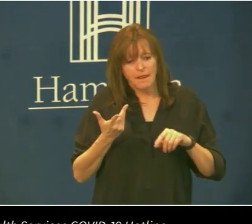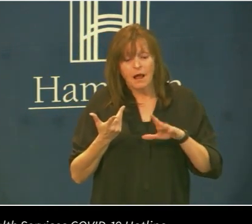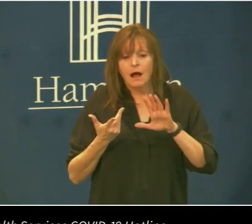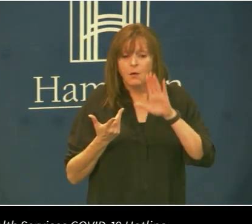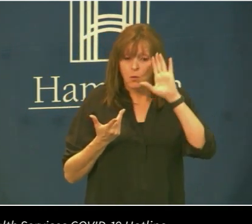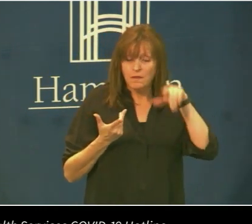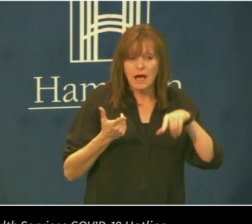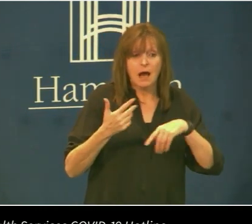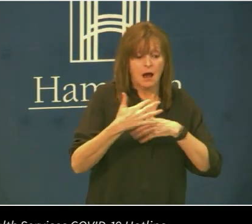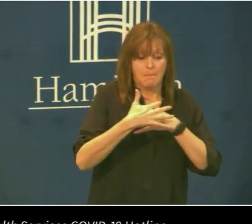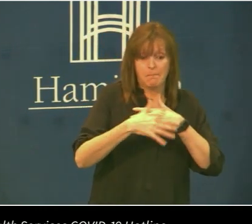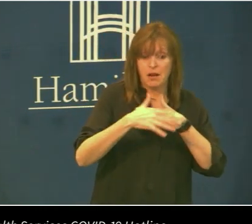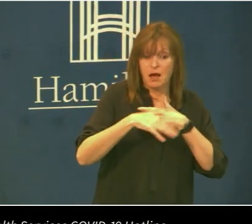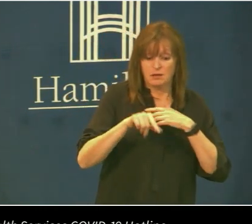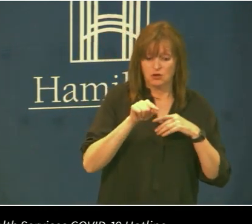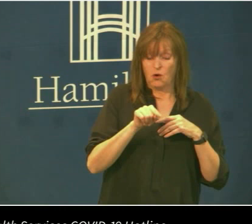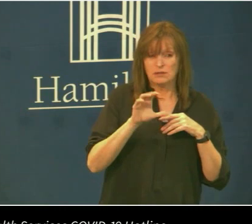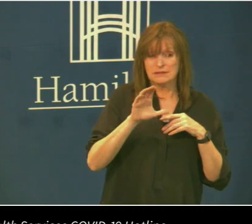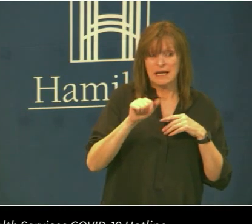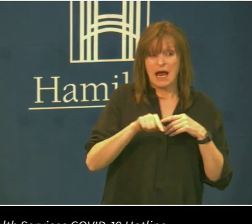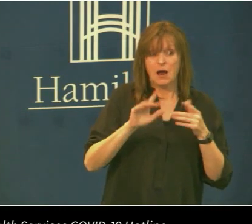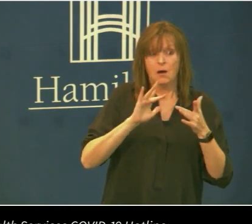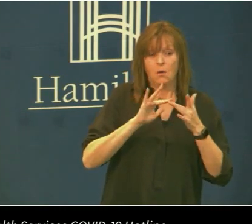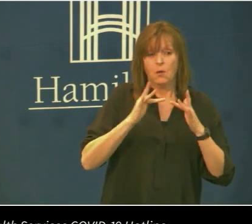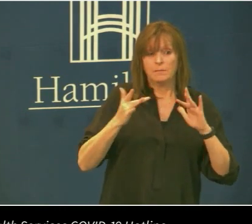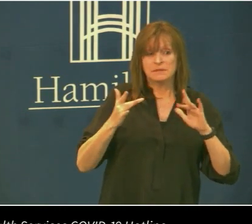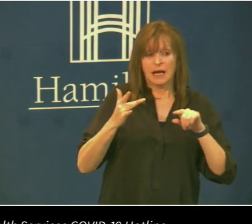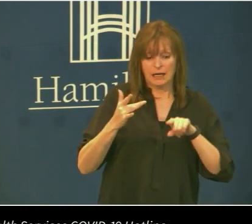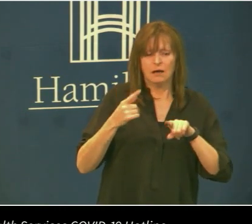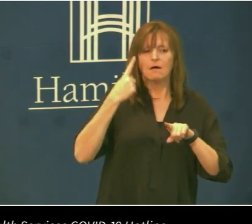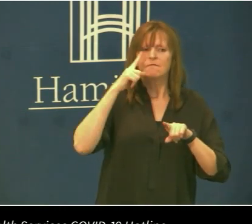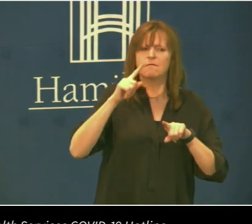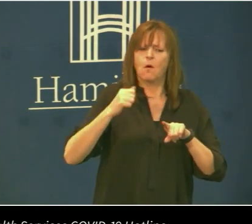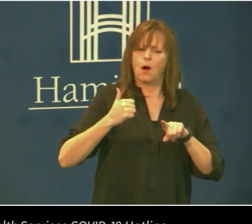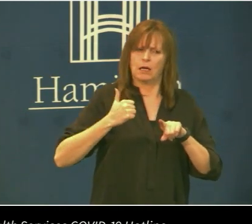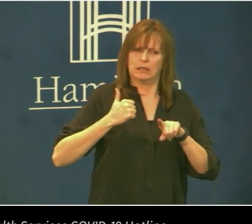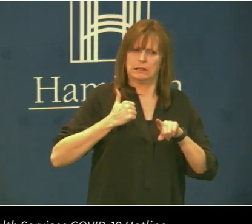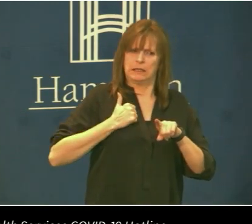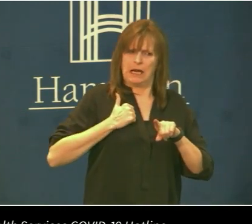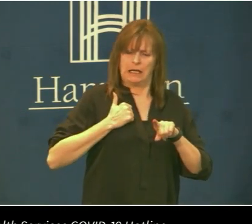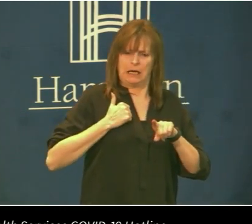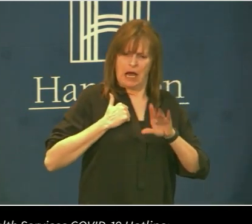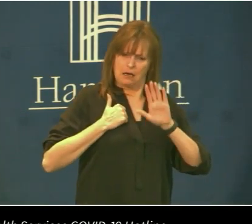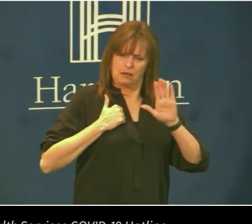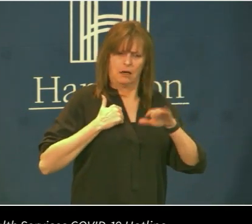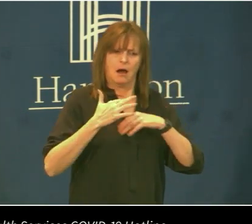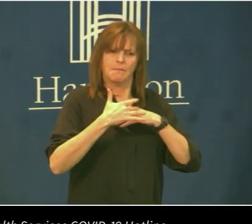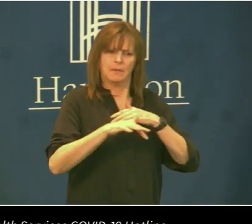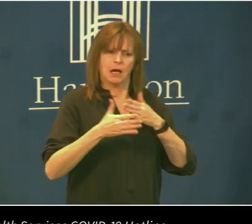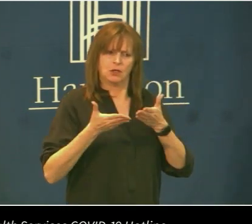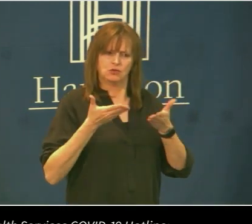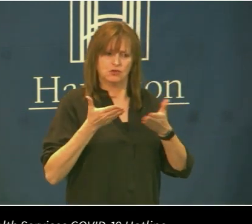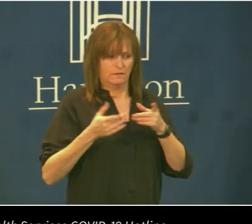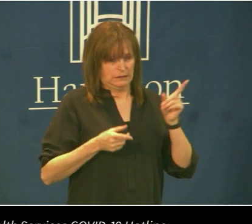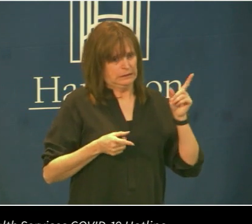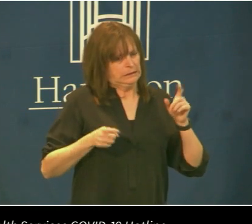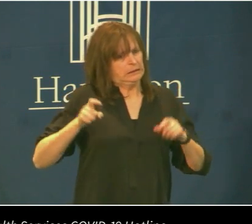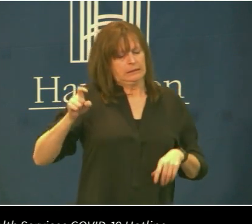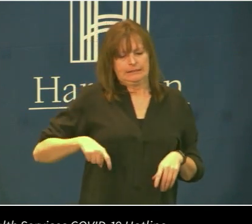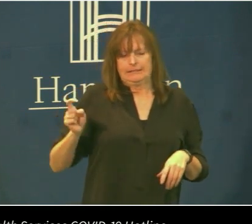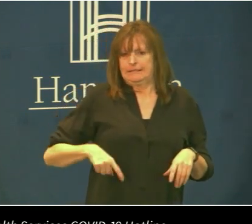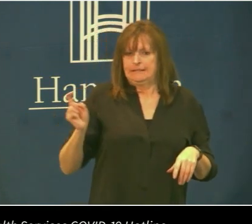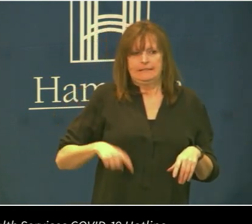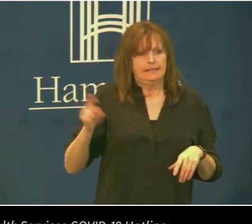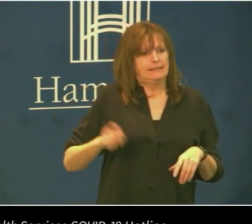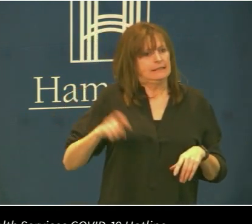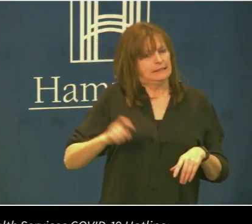happy to make an appointment and provide some of the vitally needed blood services out there that currently isn't